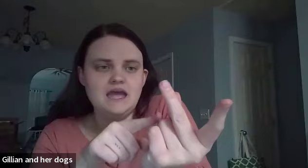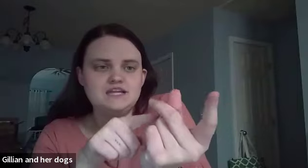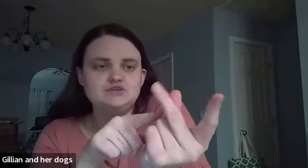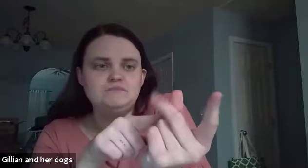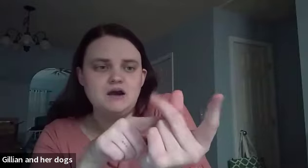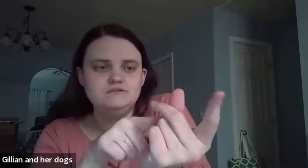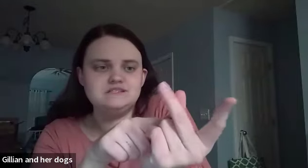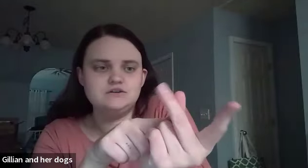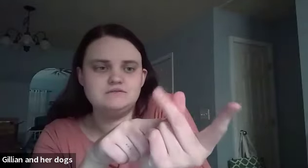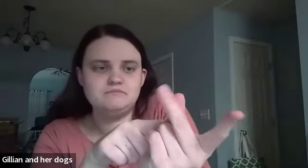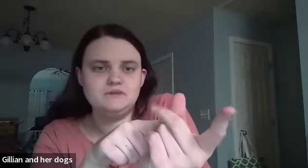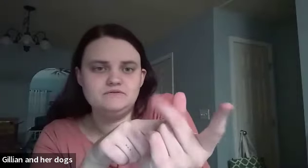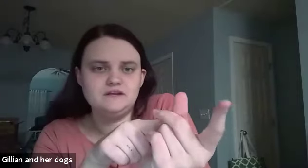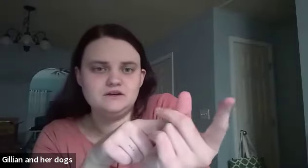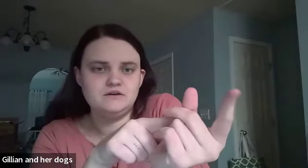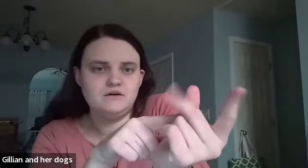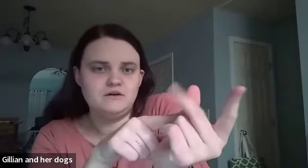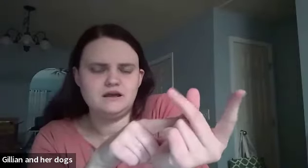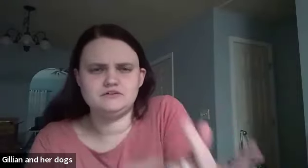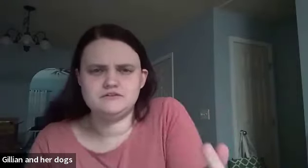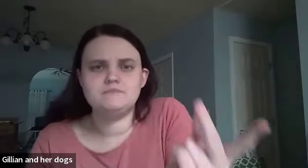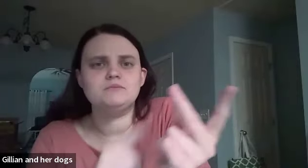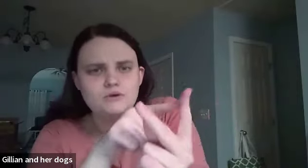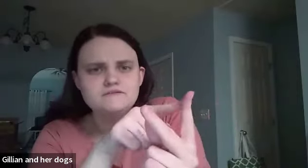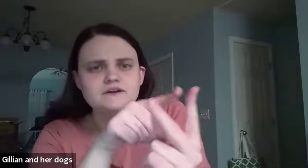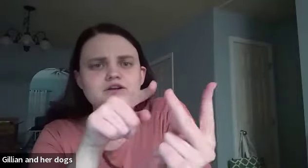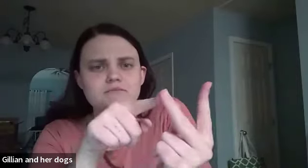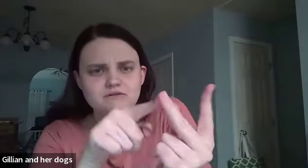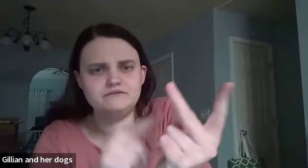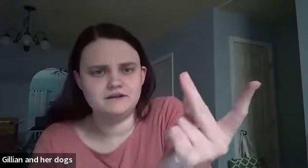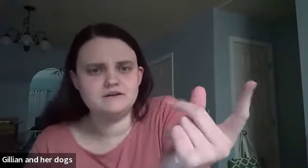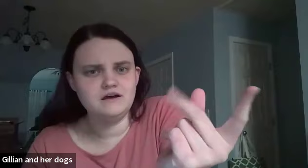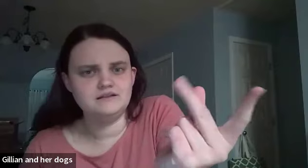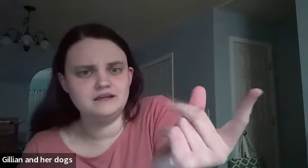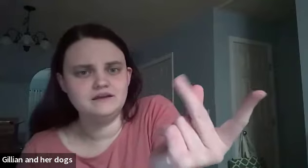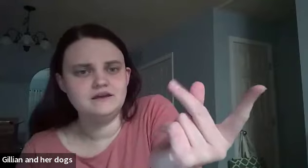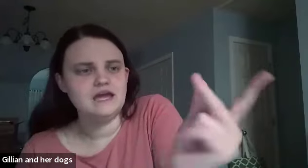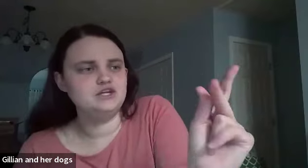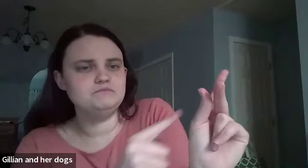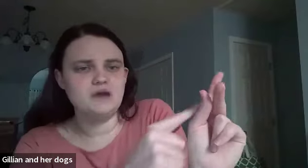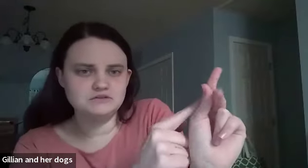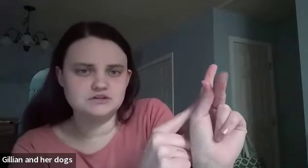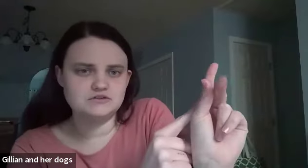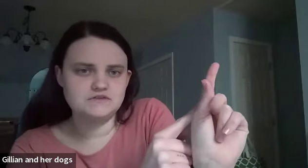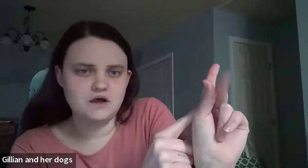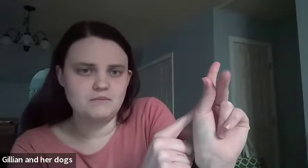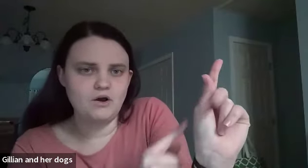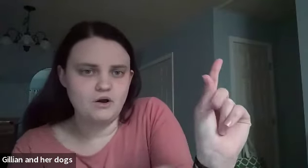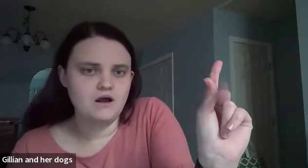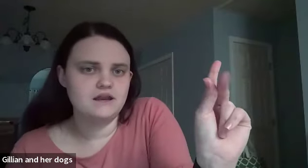and you bounce your middle finger, not your thumb, your pointer finger and your middle finger. Golly. And you bounce your thumb on